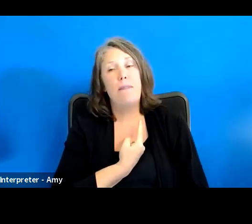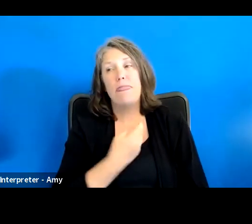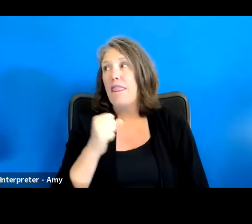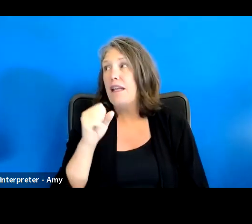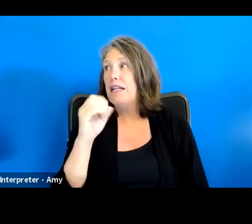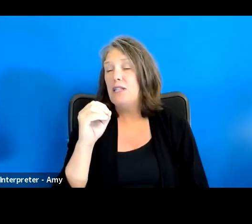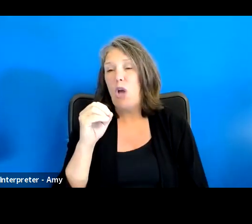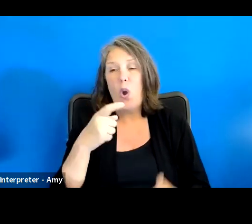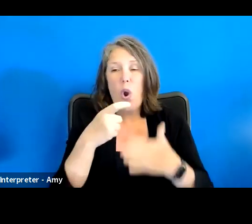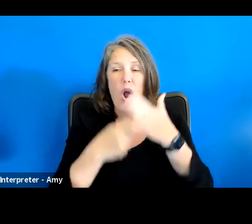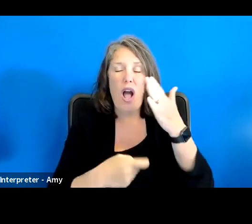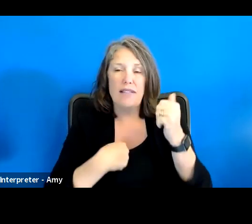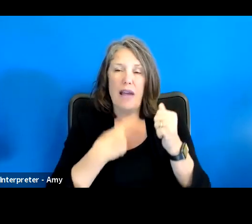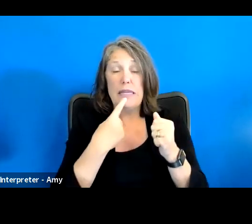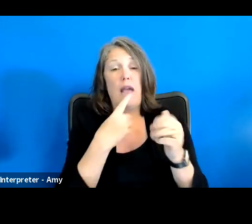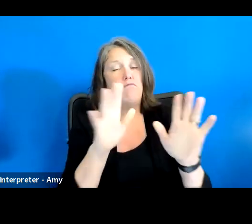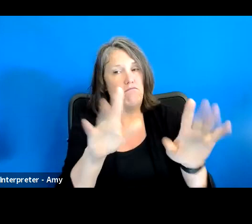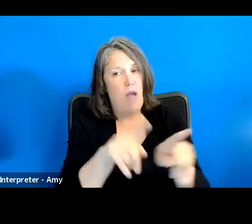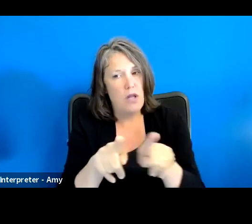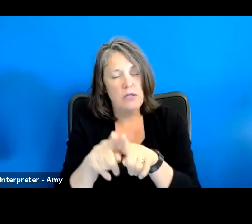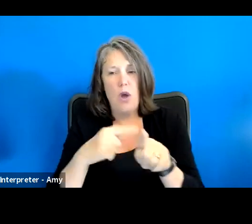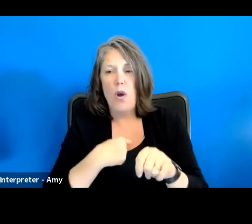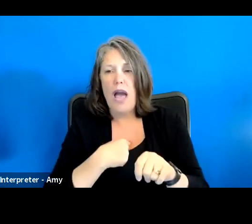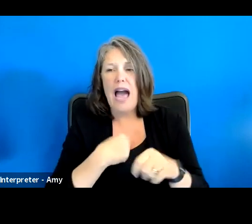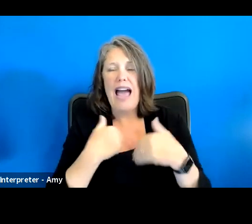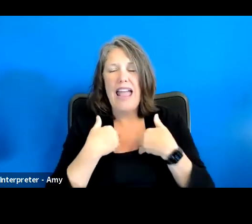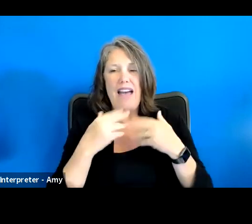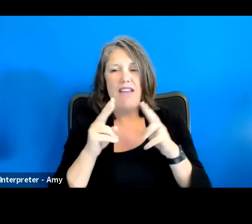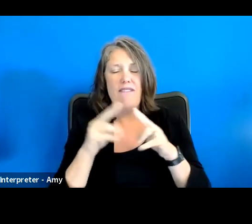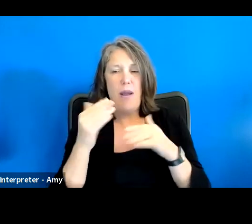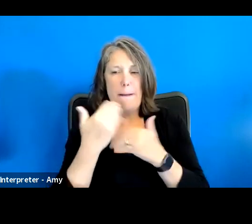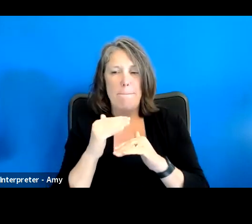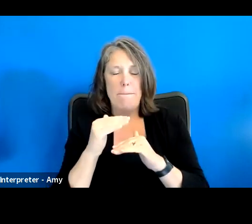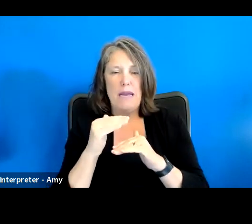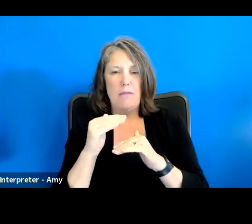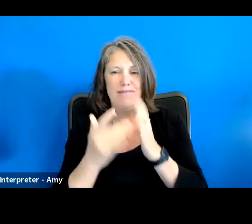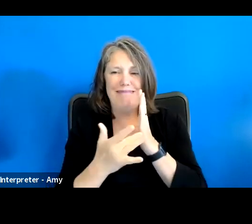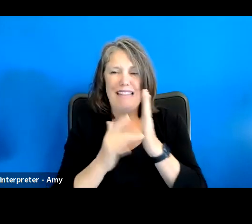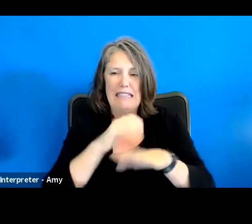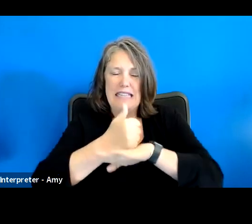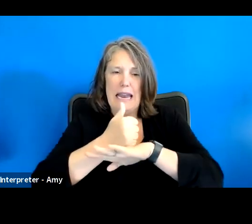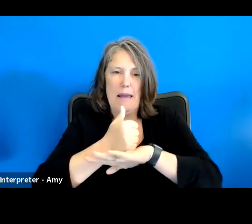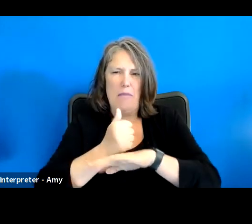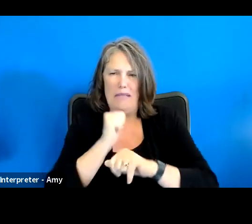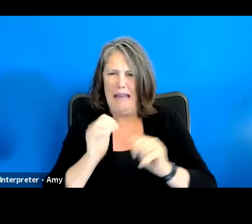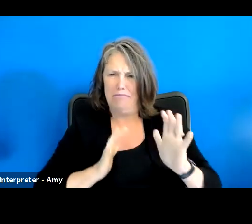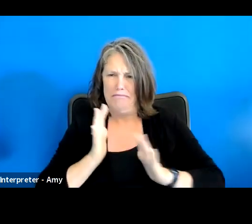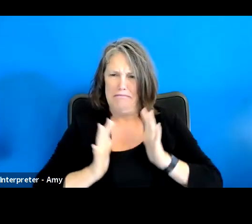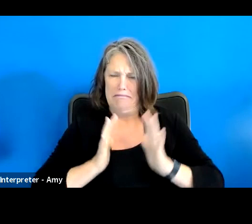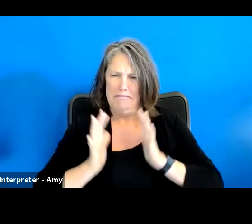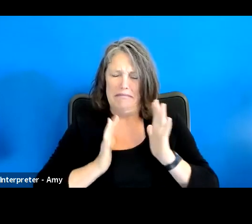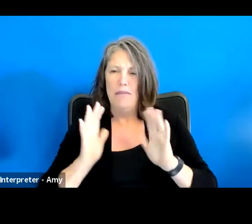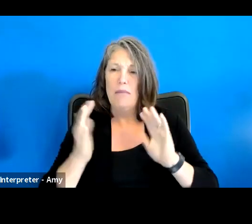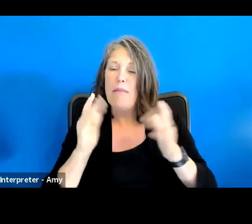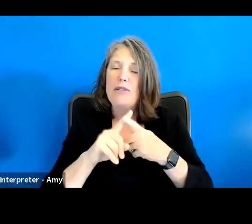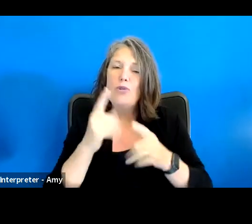So costs, I would say, and also I have a very minimal tech setup. So I would say in comparison to